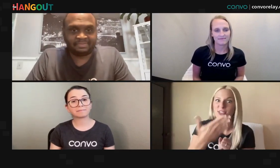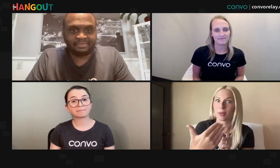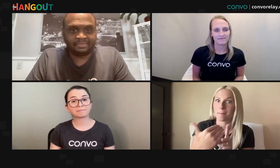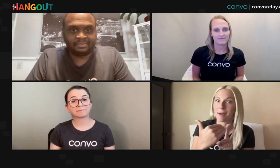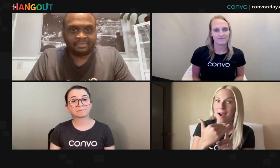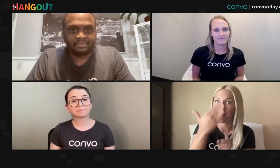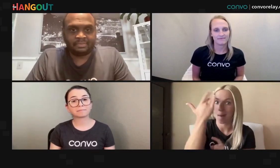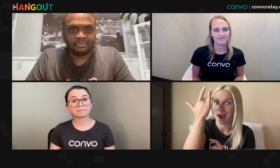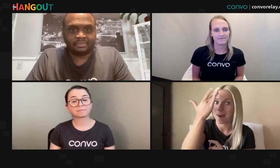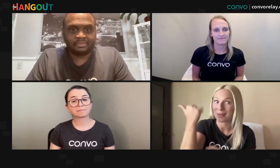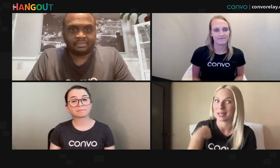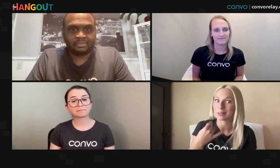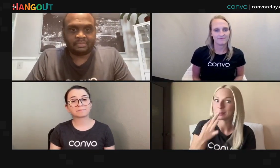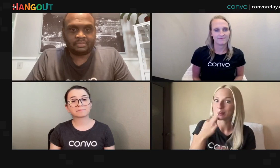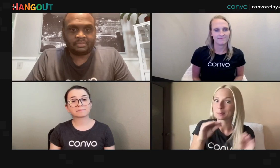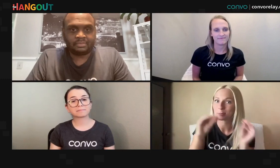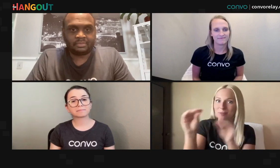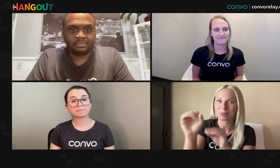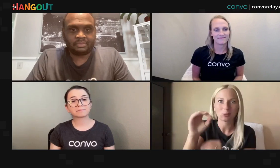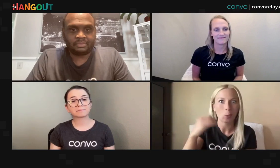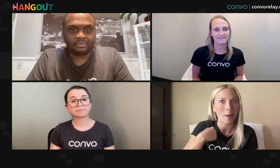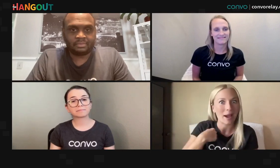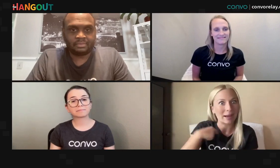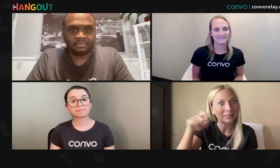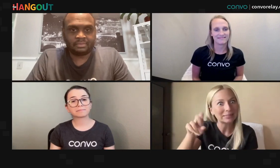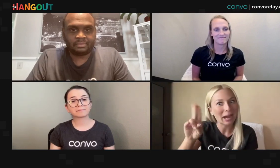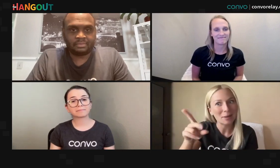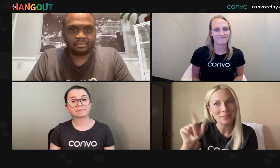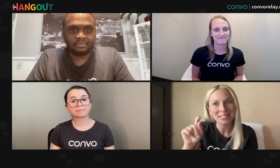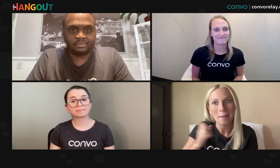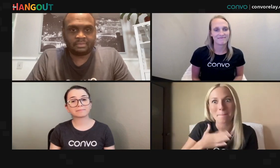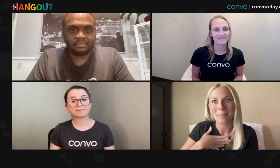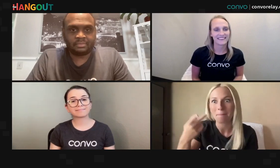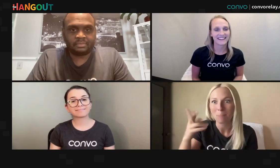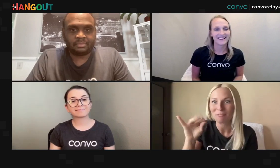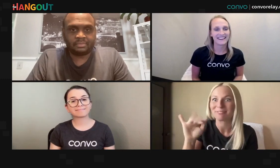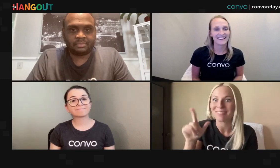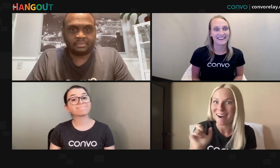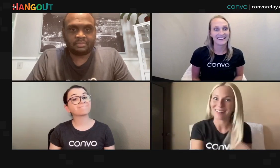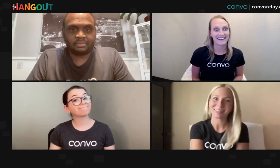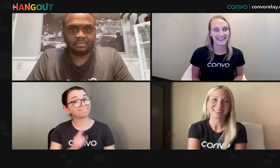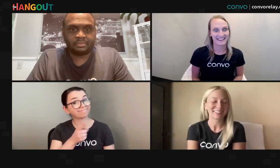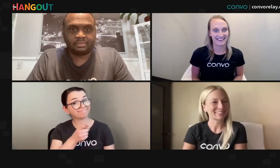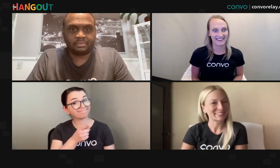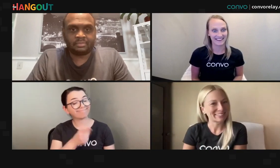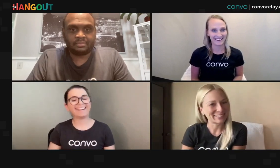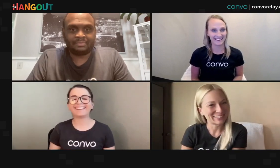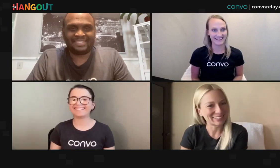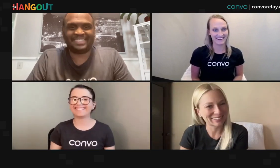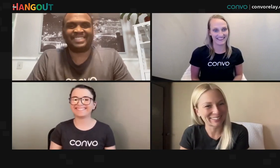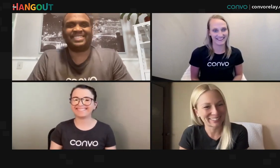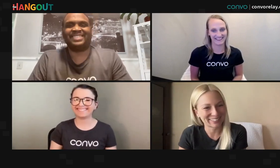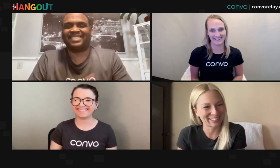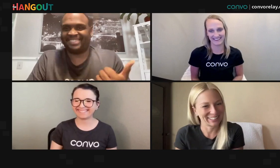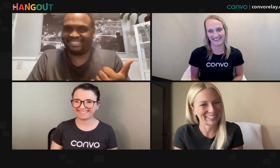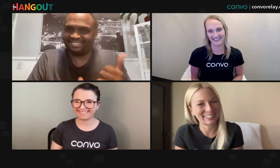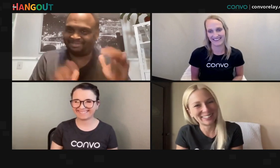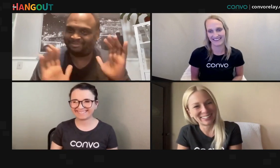And this is Alexa signing. That's a good reminder because I'm going to be moving soon and I am going to need to update my